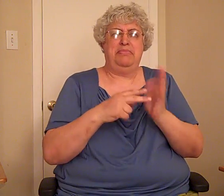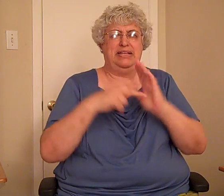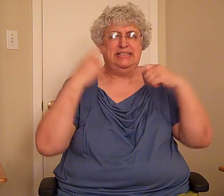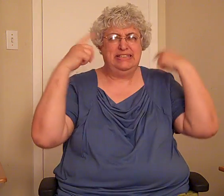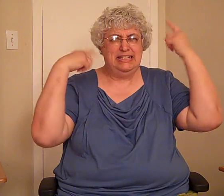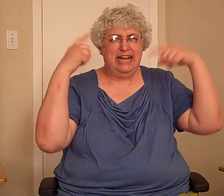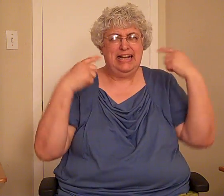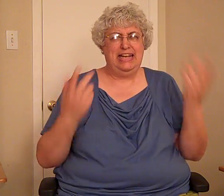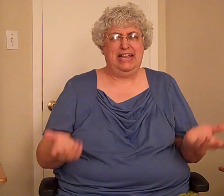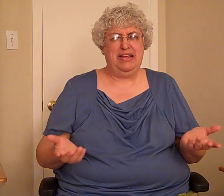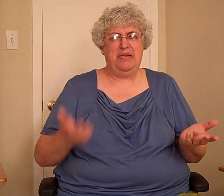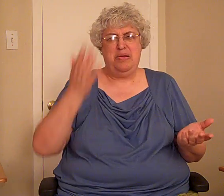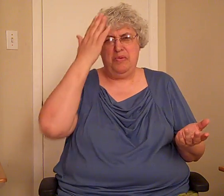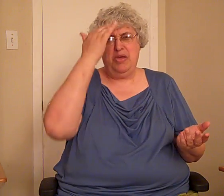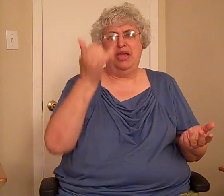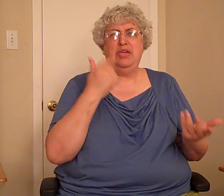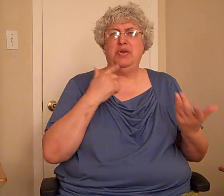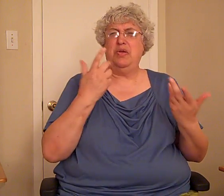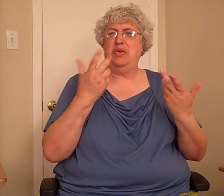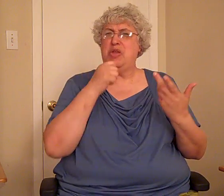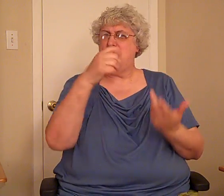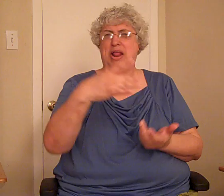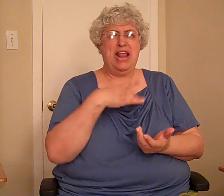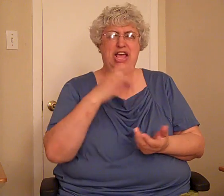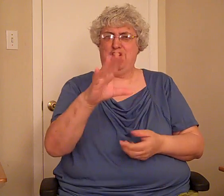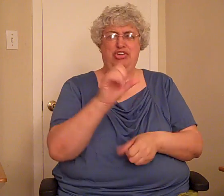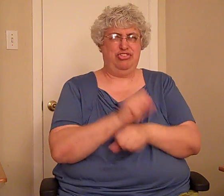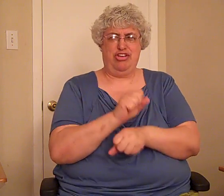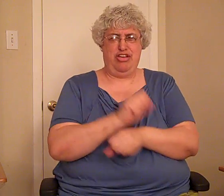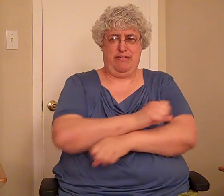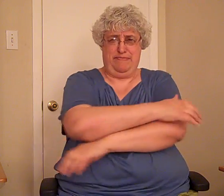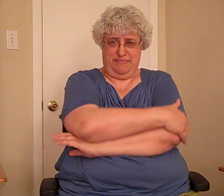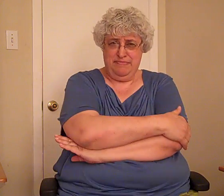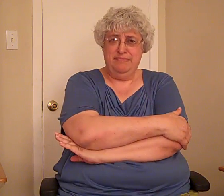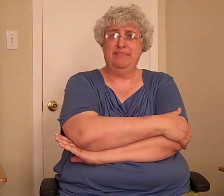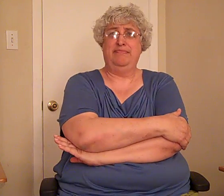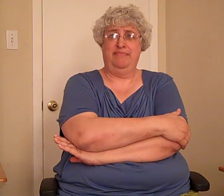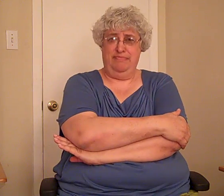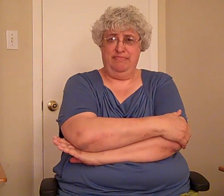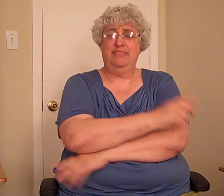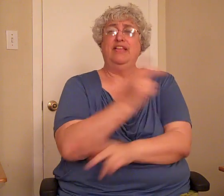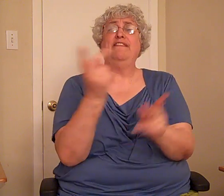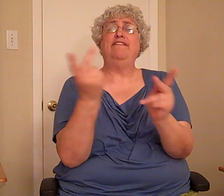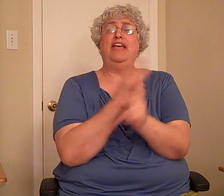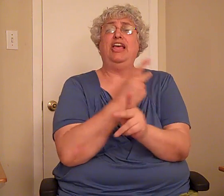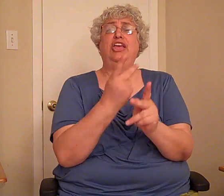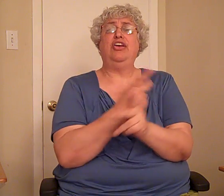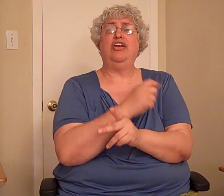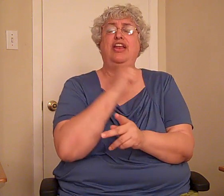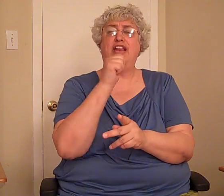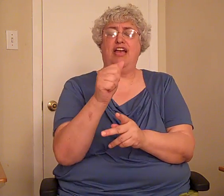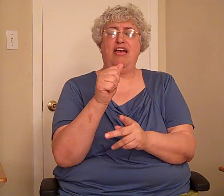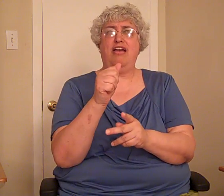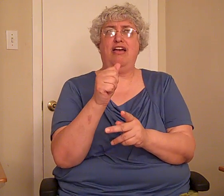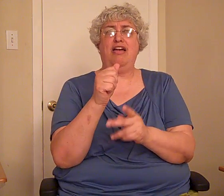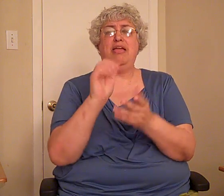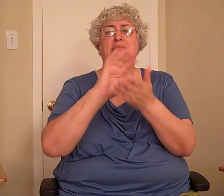world would you do this? If you didn't like what you know what, you should figure this out is what you should do. Instead of becoming a statistic and bailing